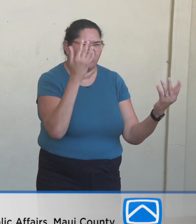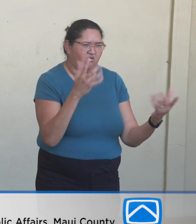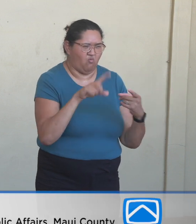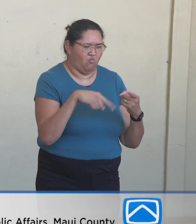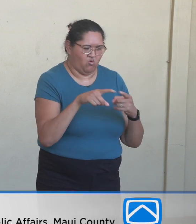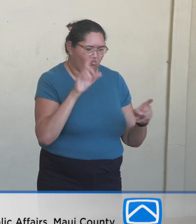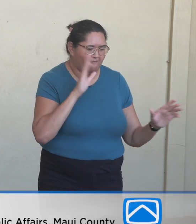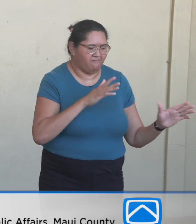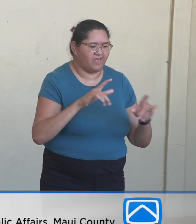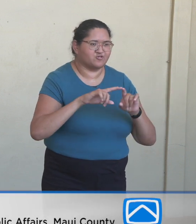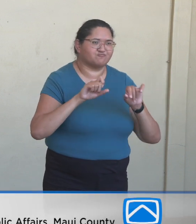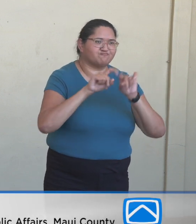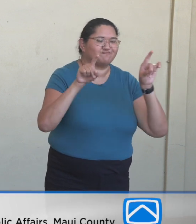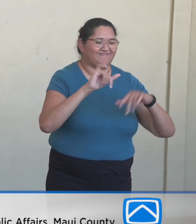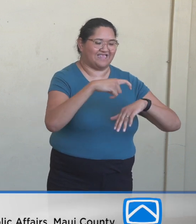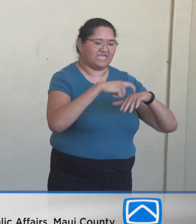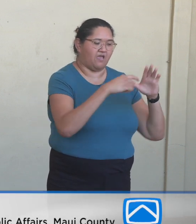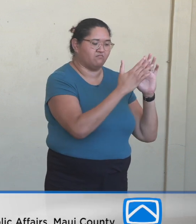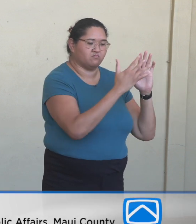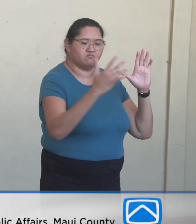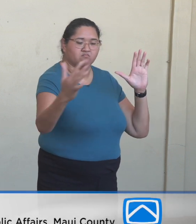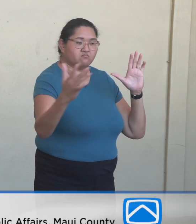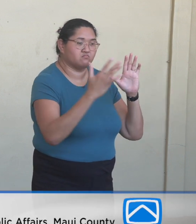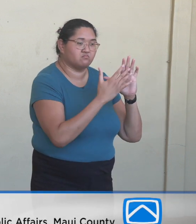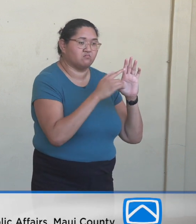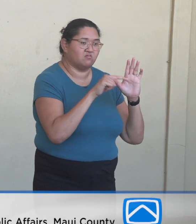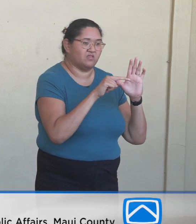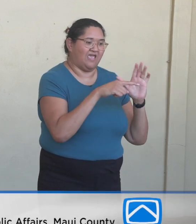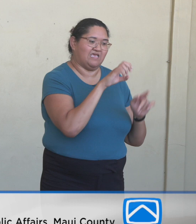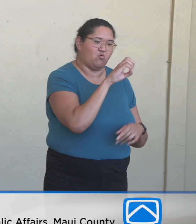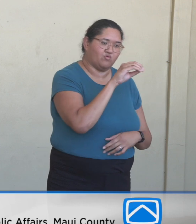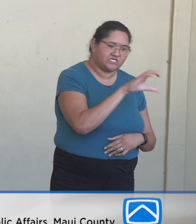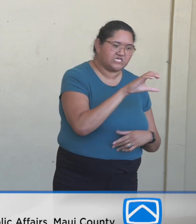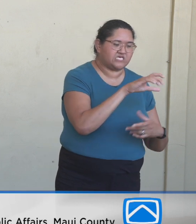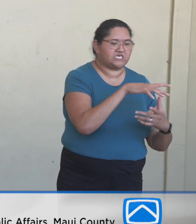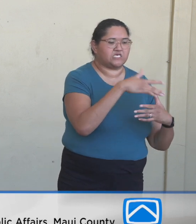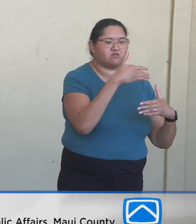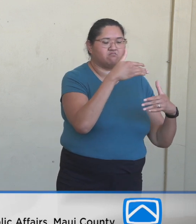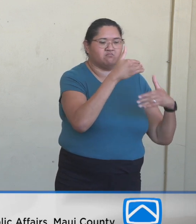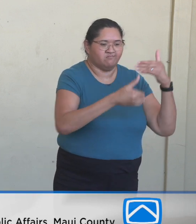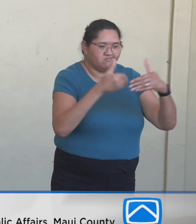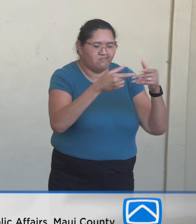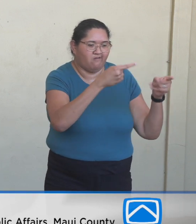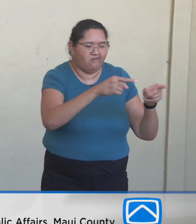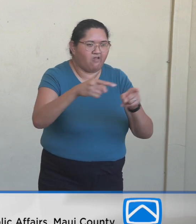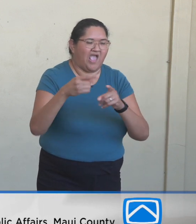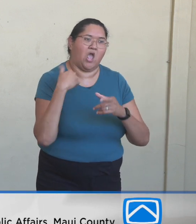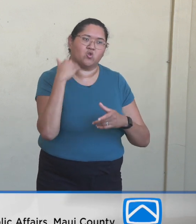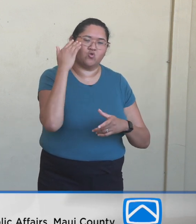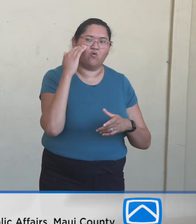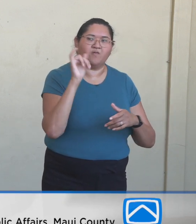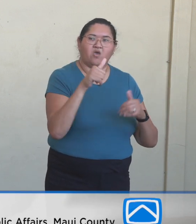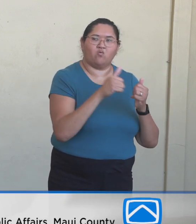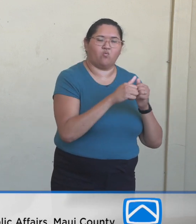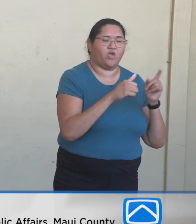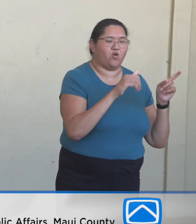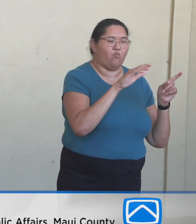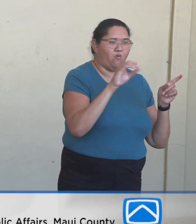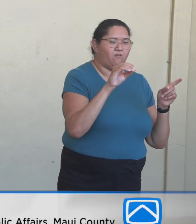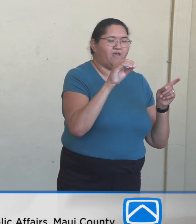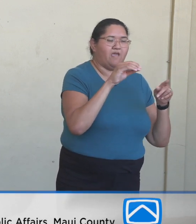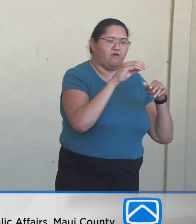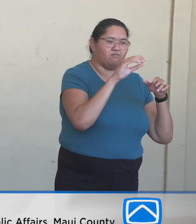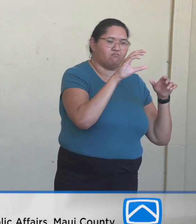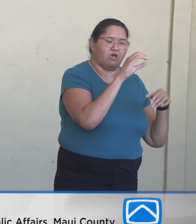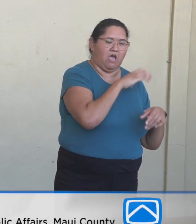when you plan to release the timeline of that EOC chain of events we understand is with Corporation Counsel, but you